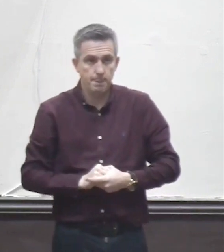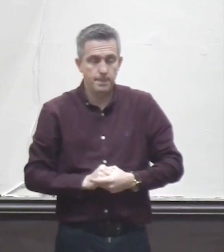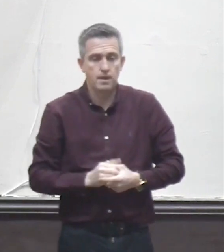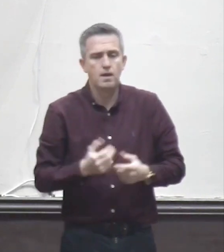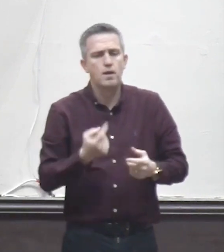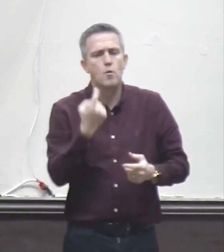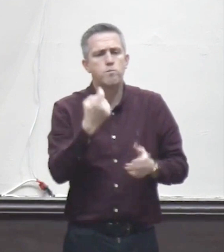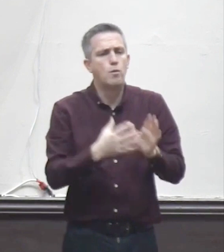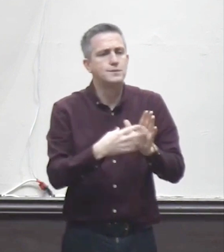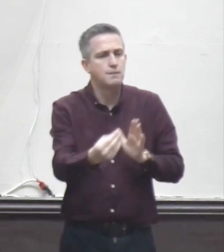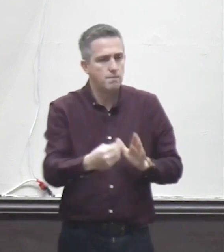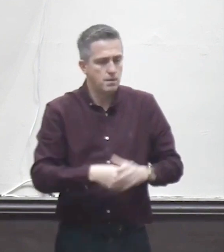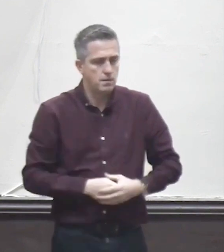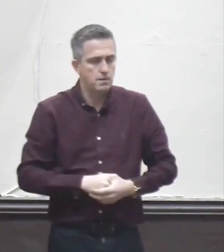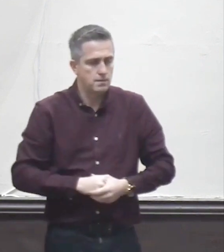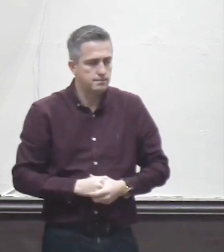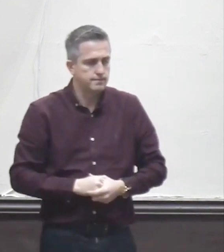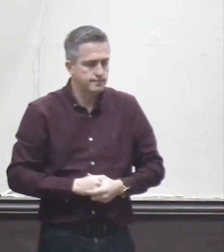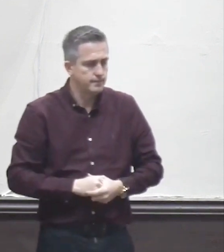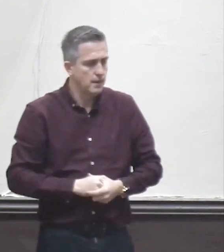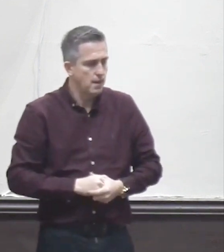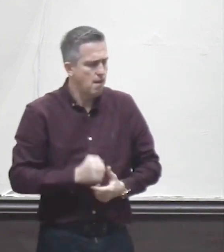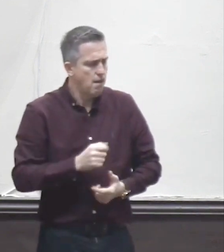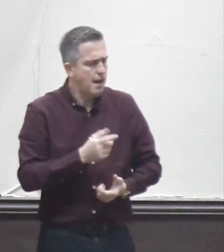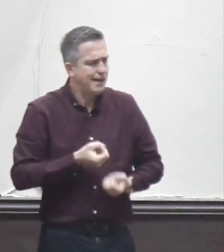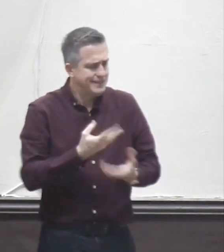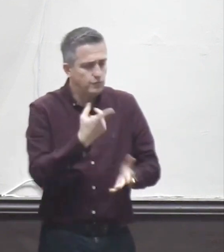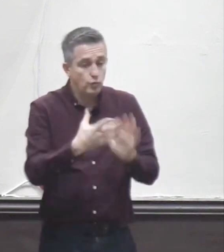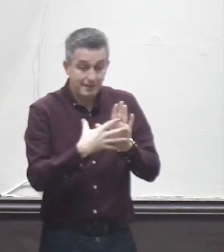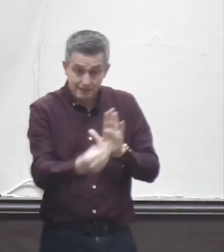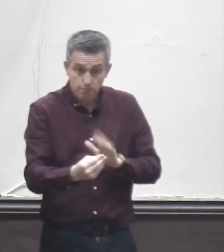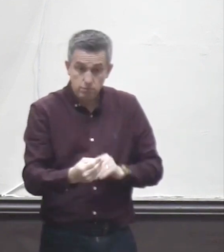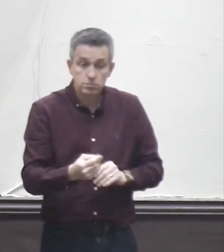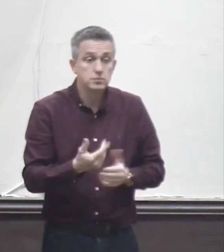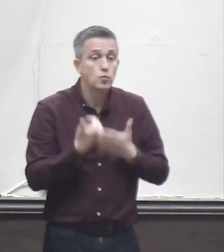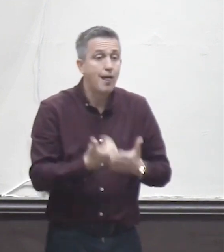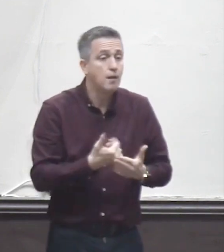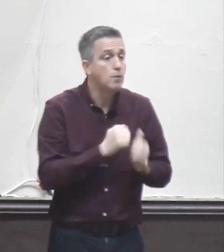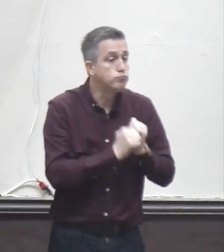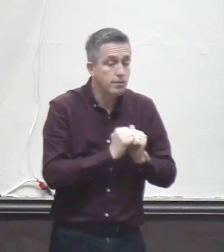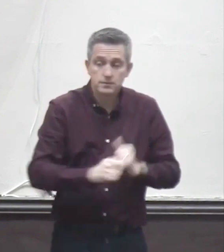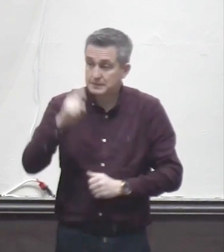Another example. And the reason we give these examples is for the brothers and sisters to understand